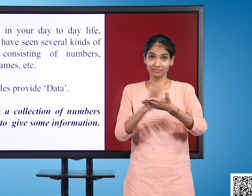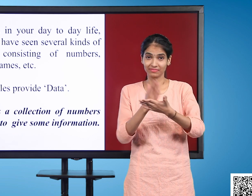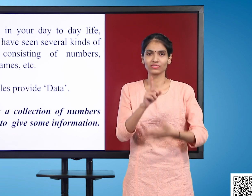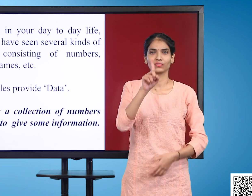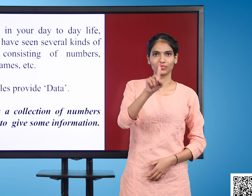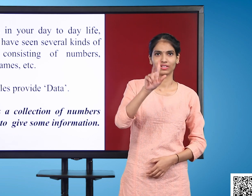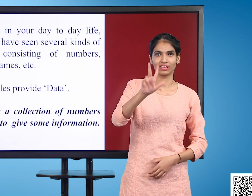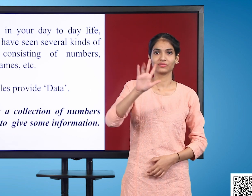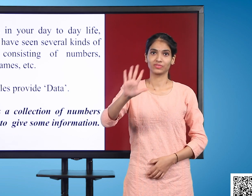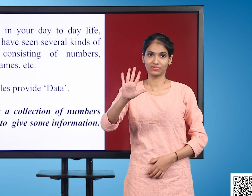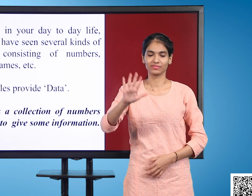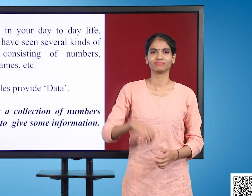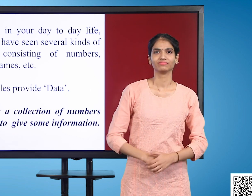Page 185.